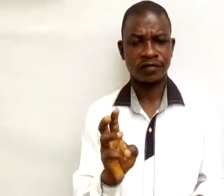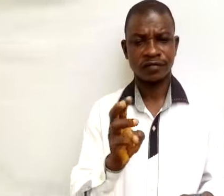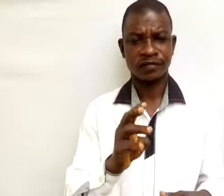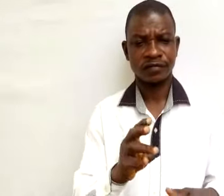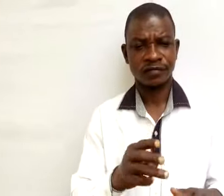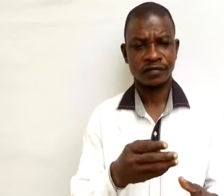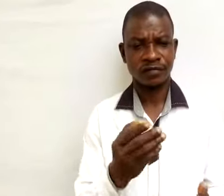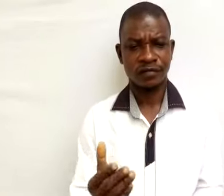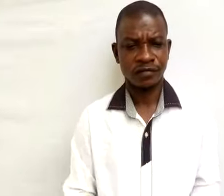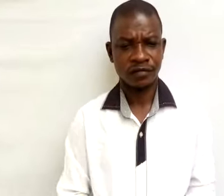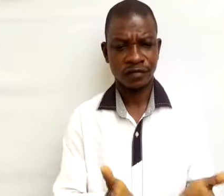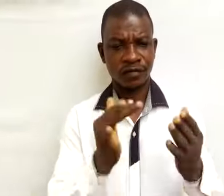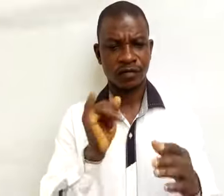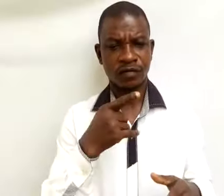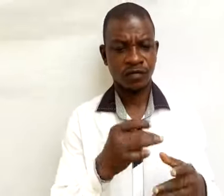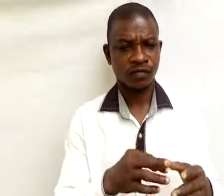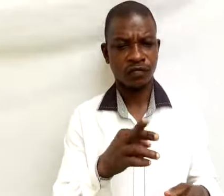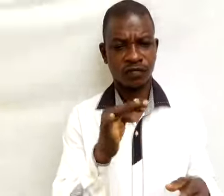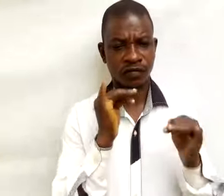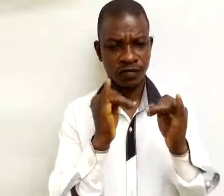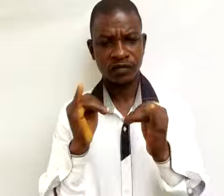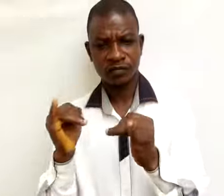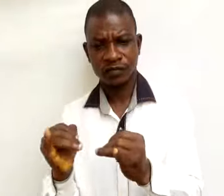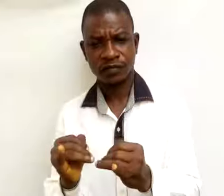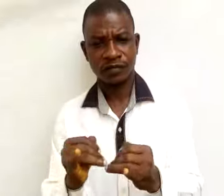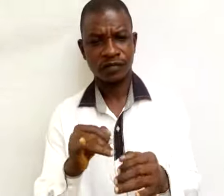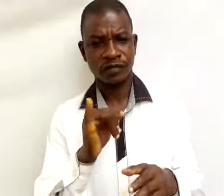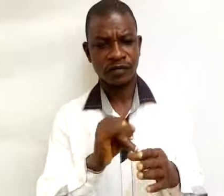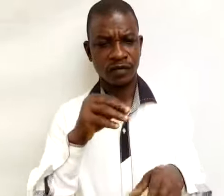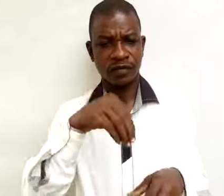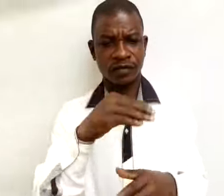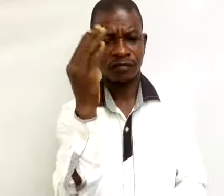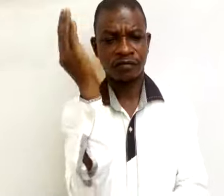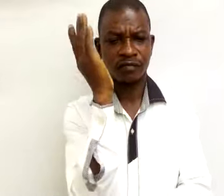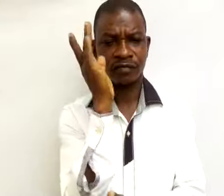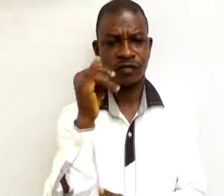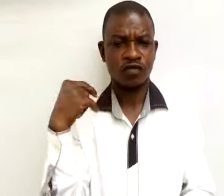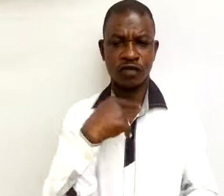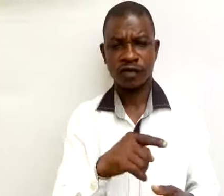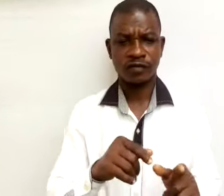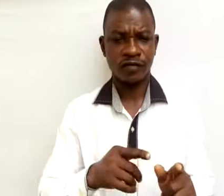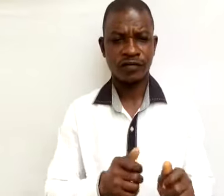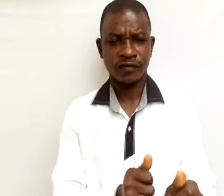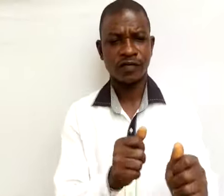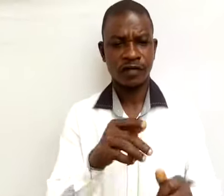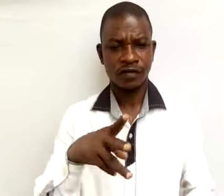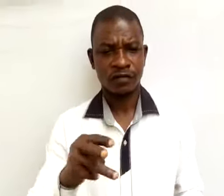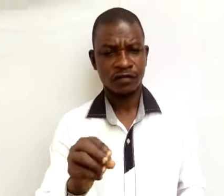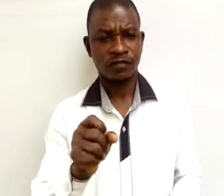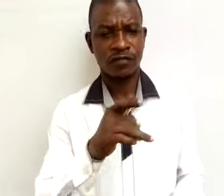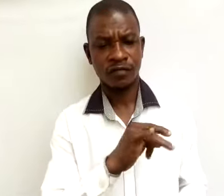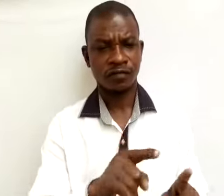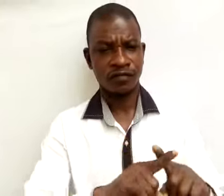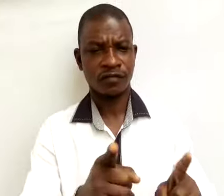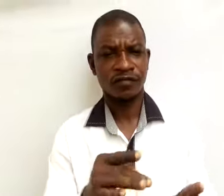of individual. In plants, we have the following morphological variation